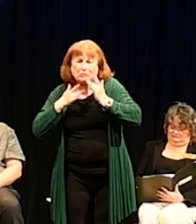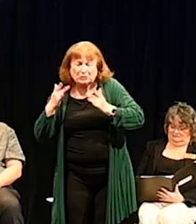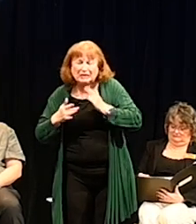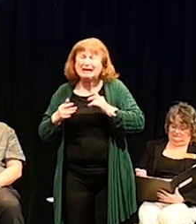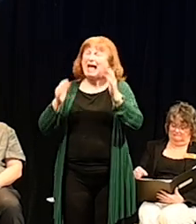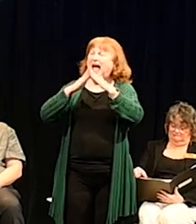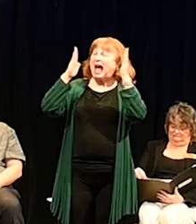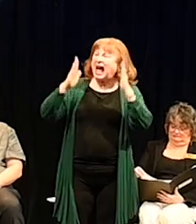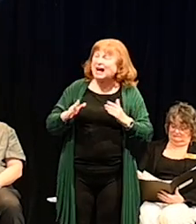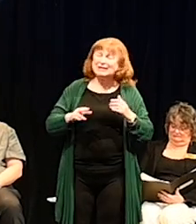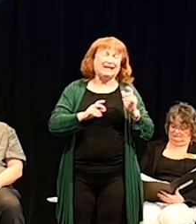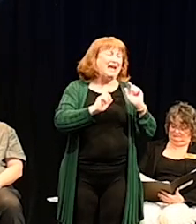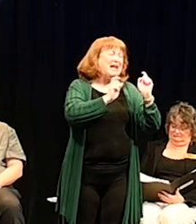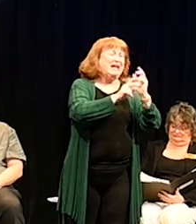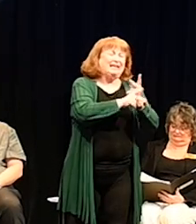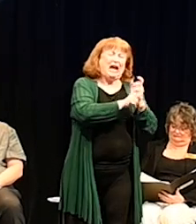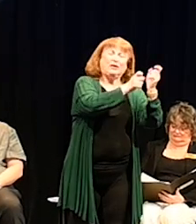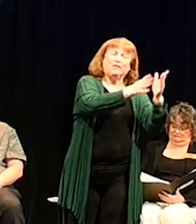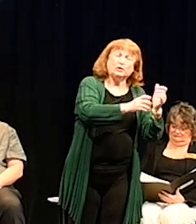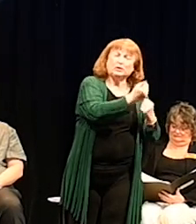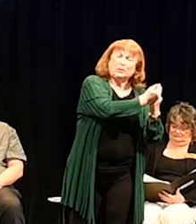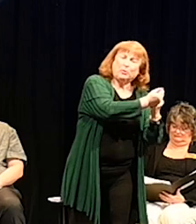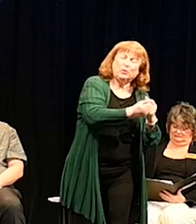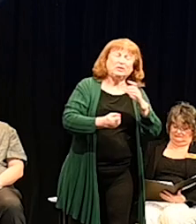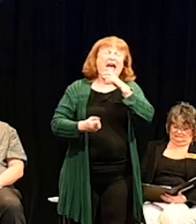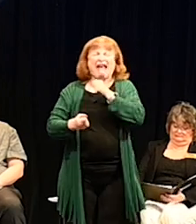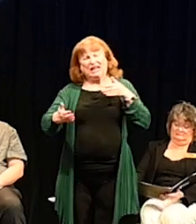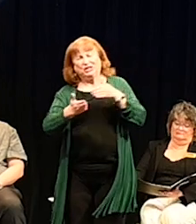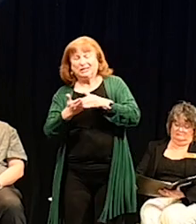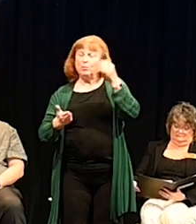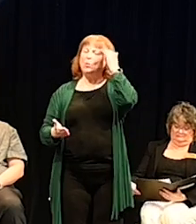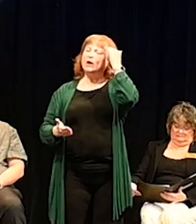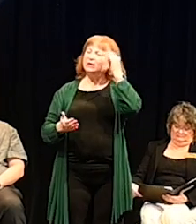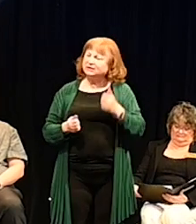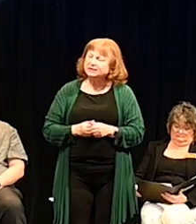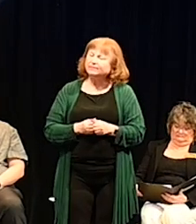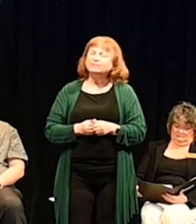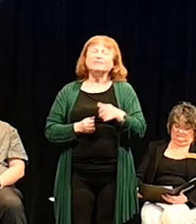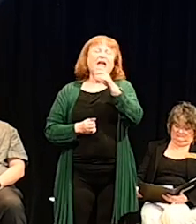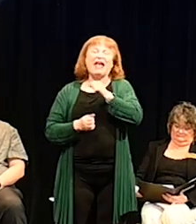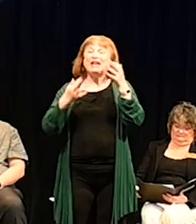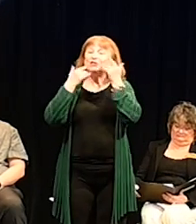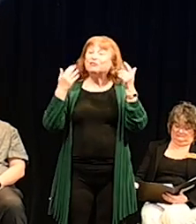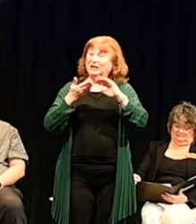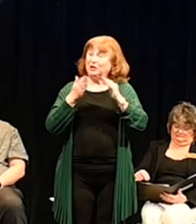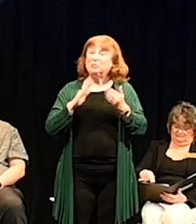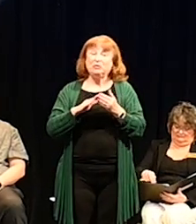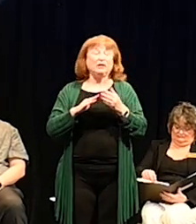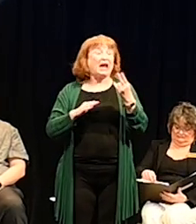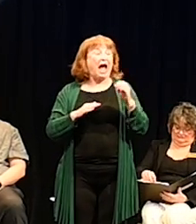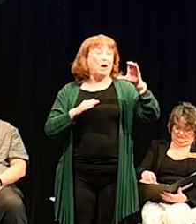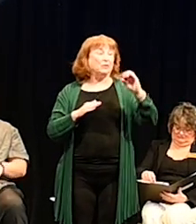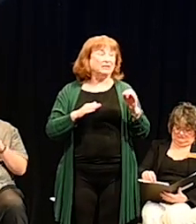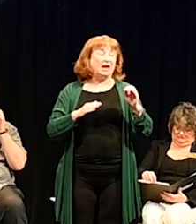to housing, from caregiver support, to ageism awareness. As an age-friendly community,